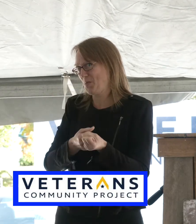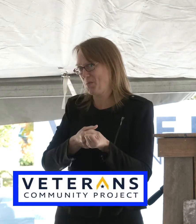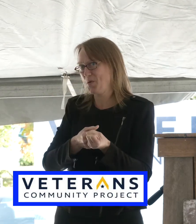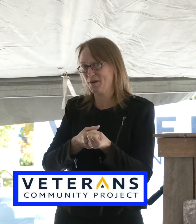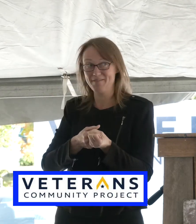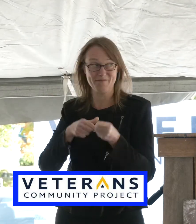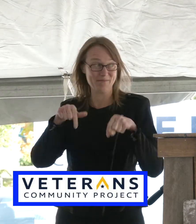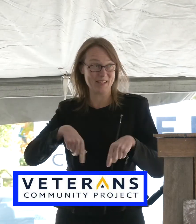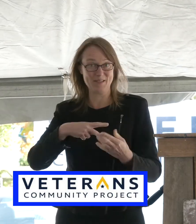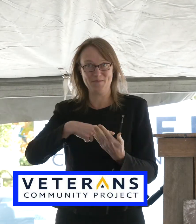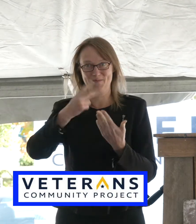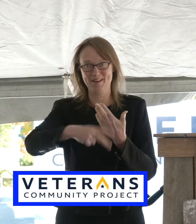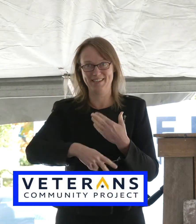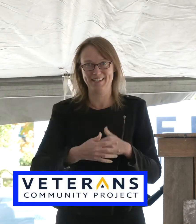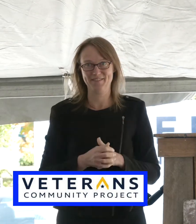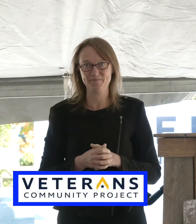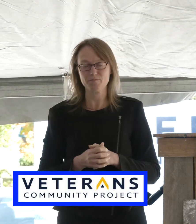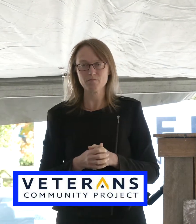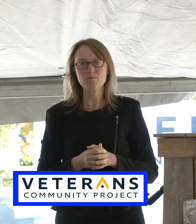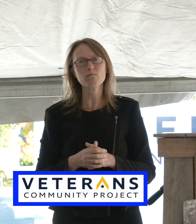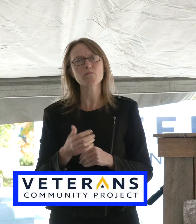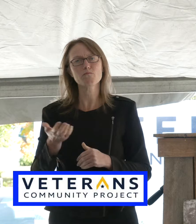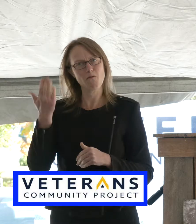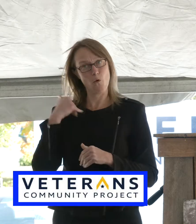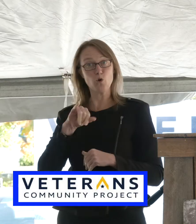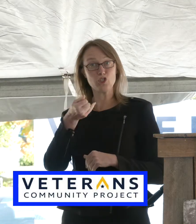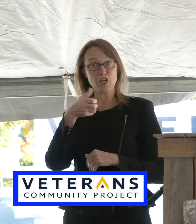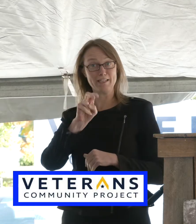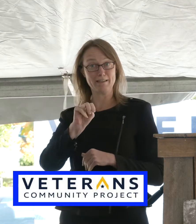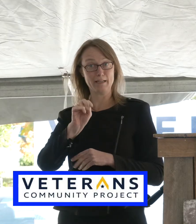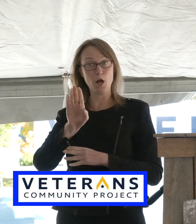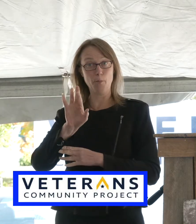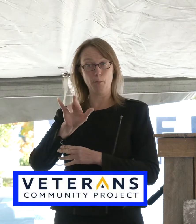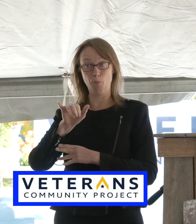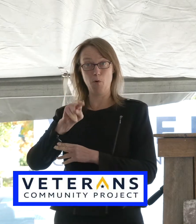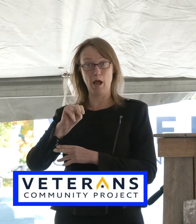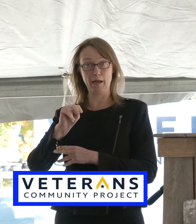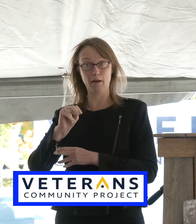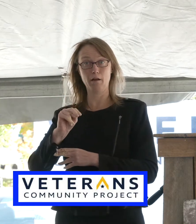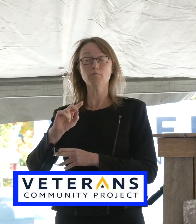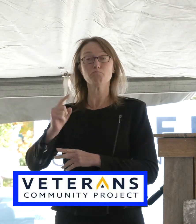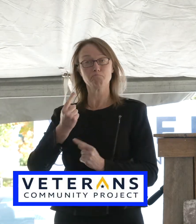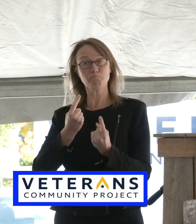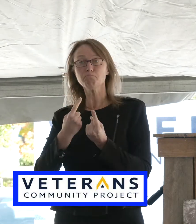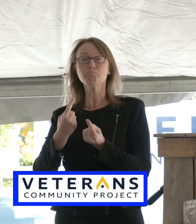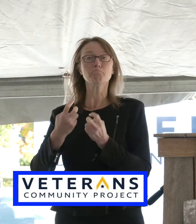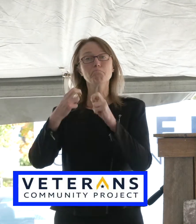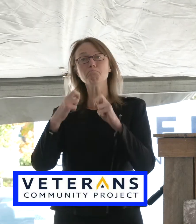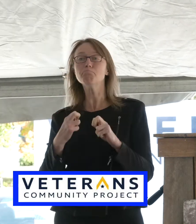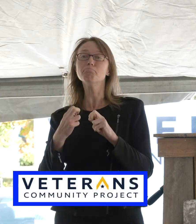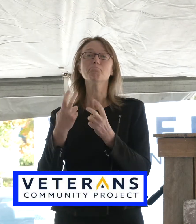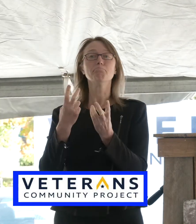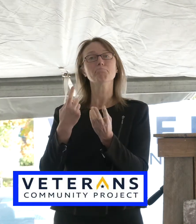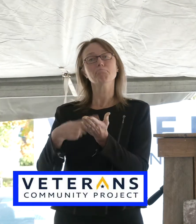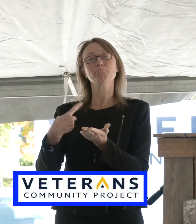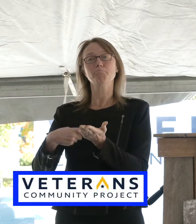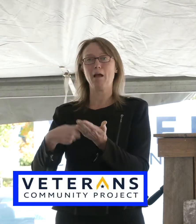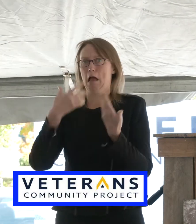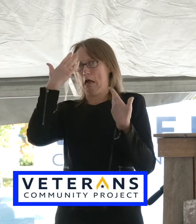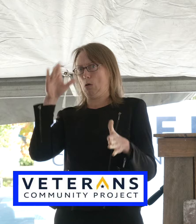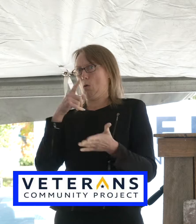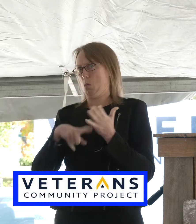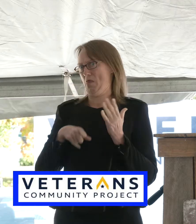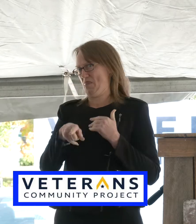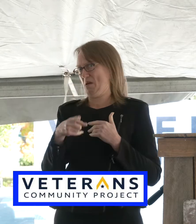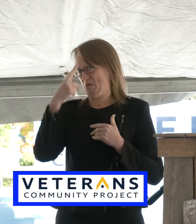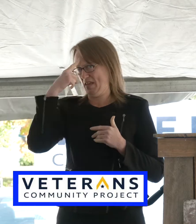me, and I said, well, what are you guys thinking? I don't know what they was thinking when they asked for the amount they asked for, I can tell you that. I don't know what